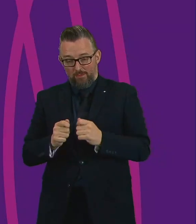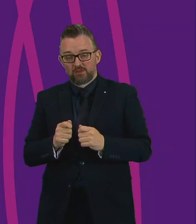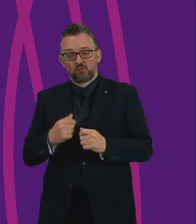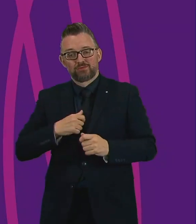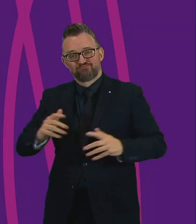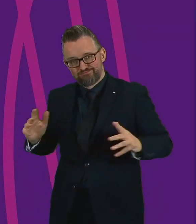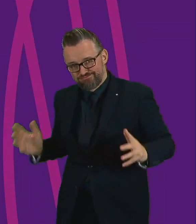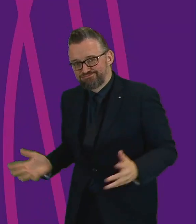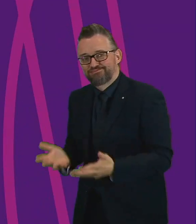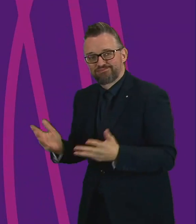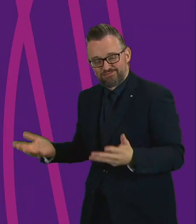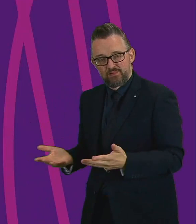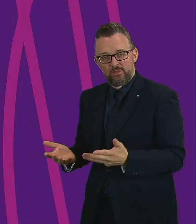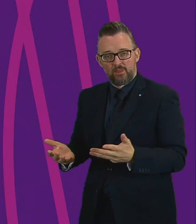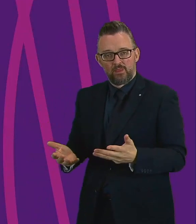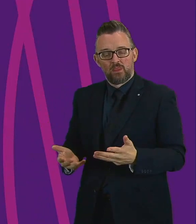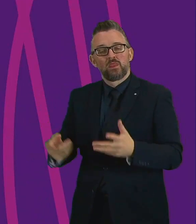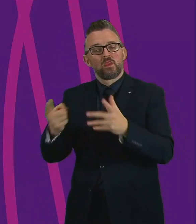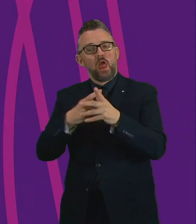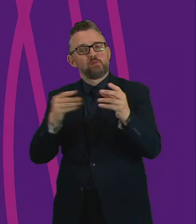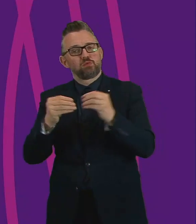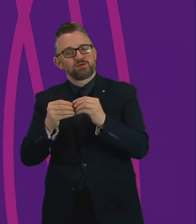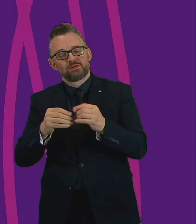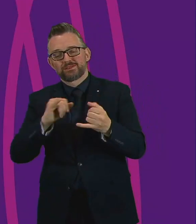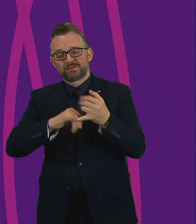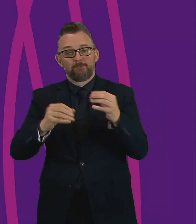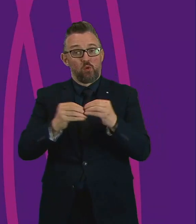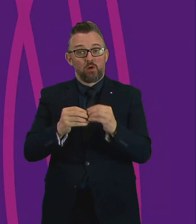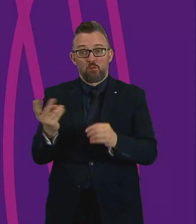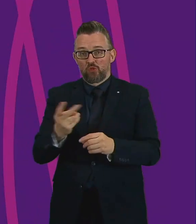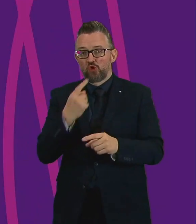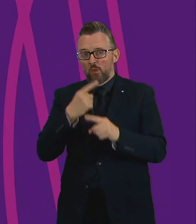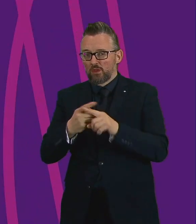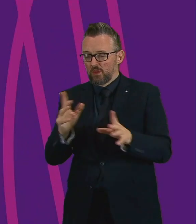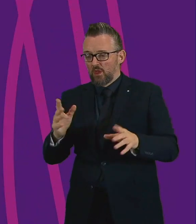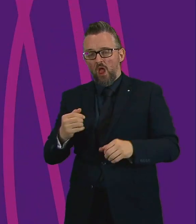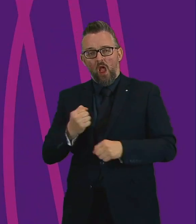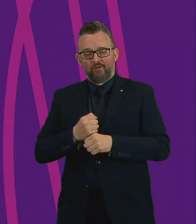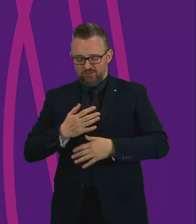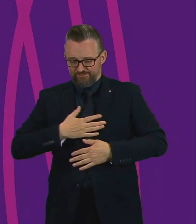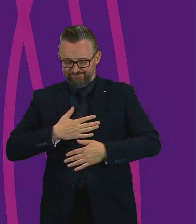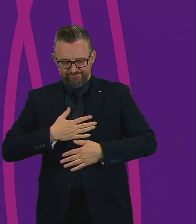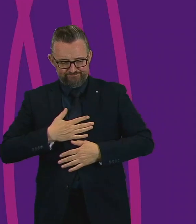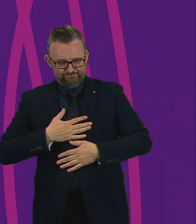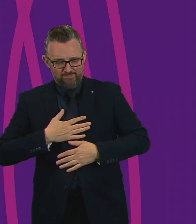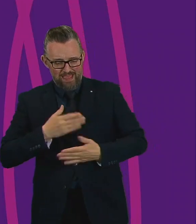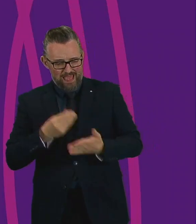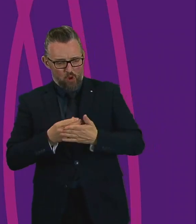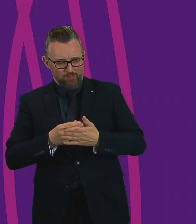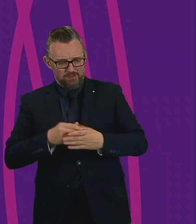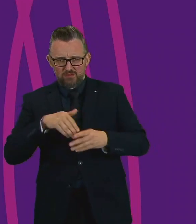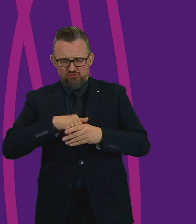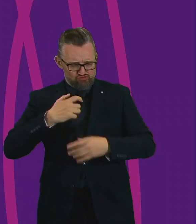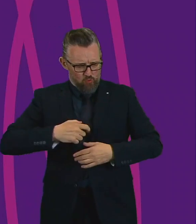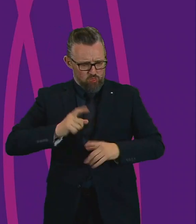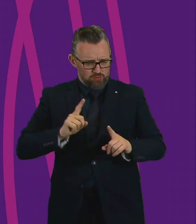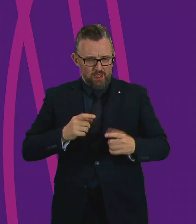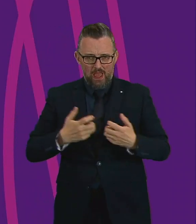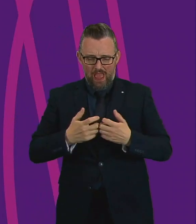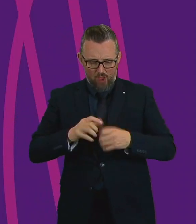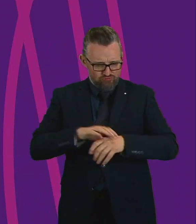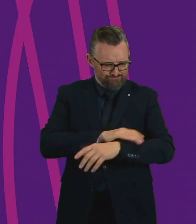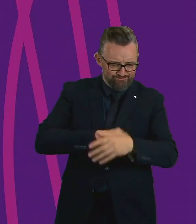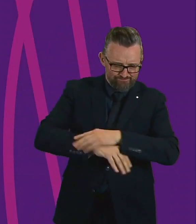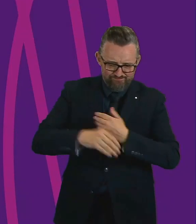so. Alec Riley and Sarah Boyack talked about the government's role in the economy, about what they could do,